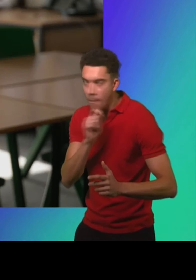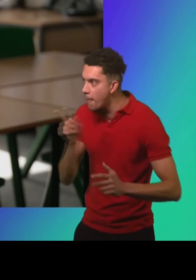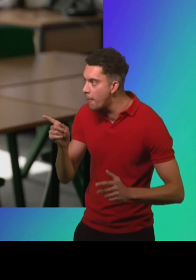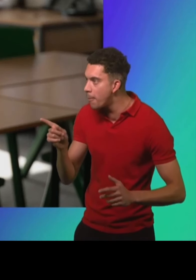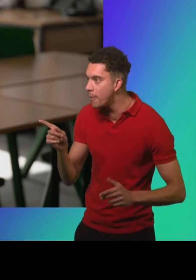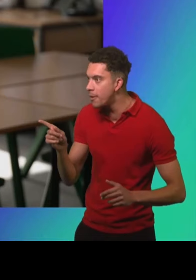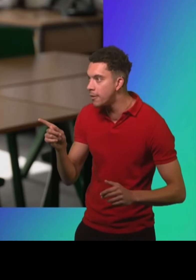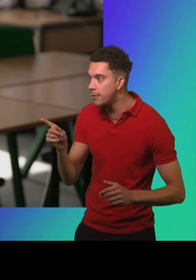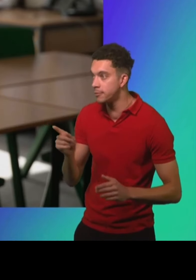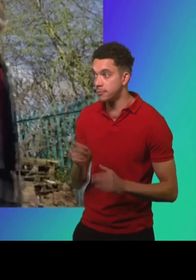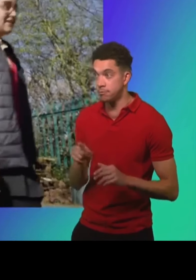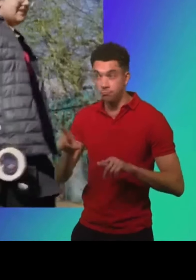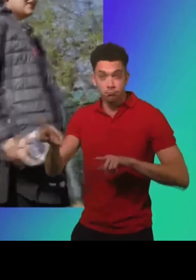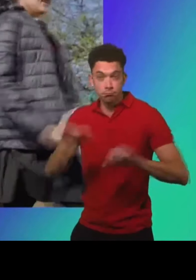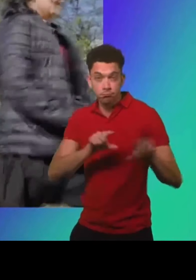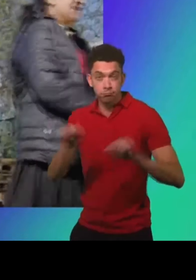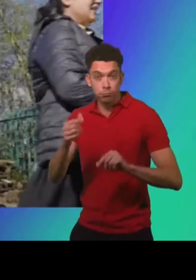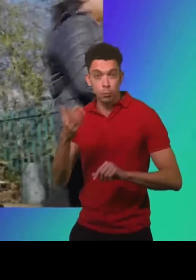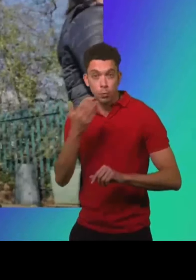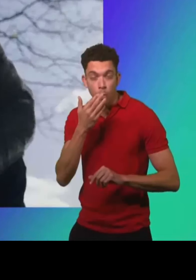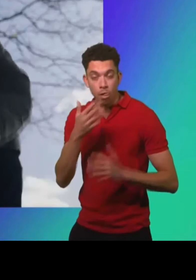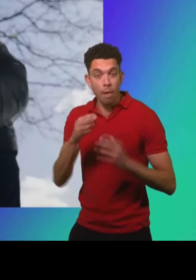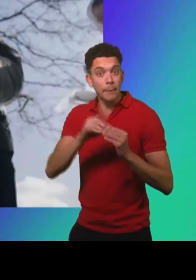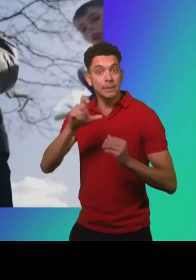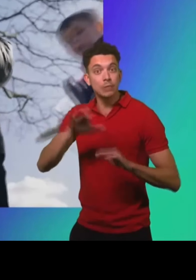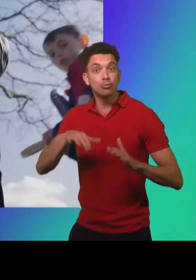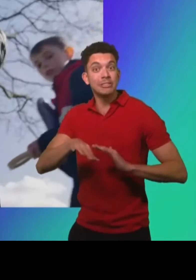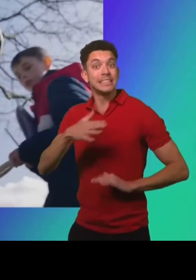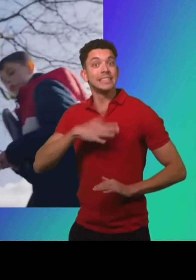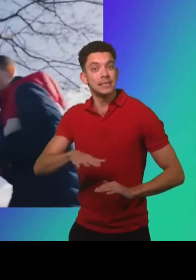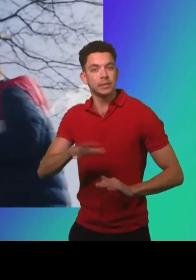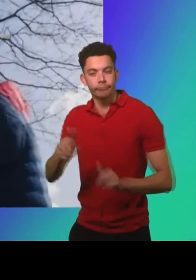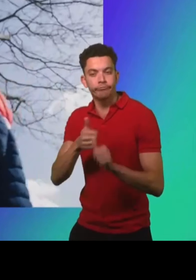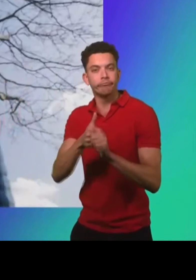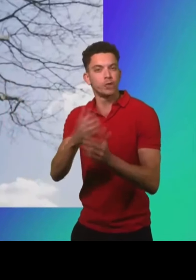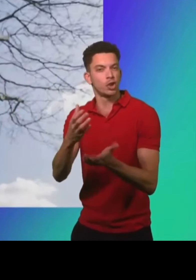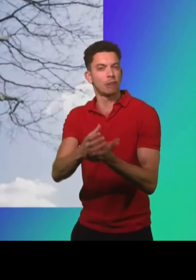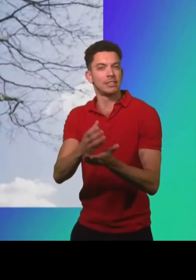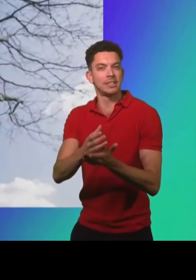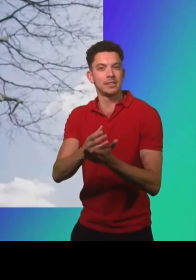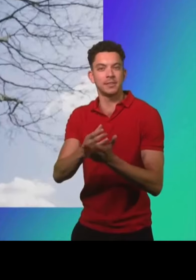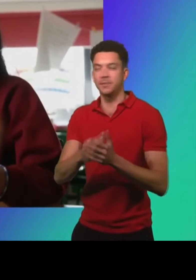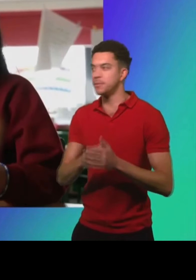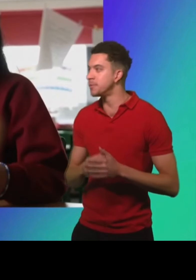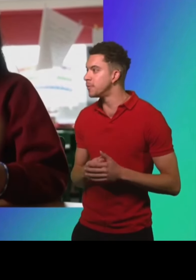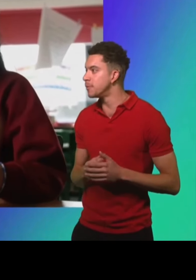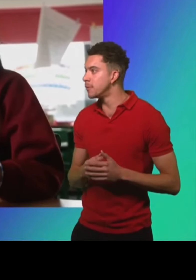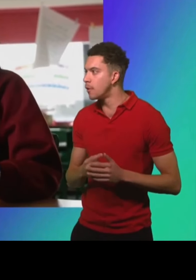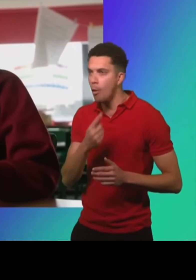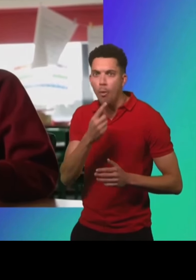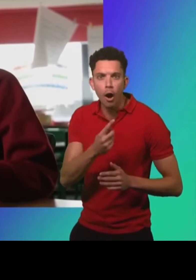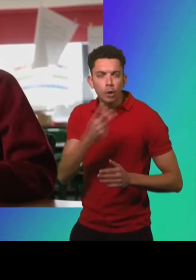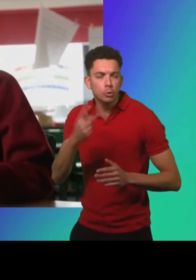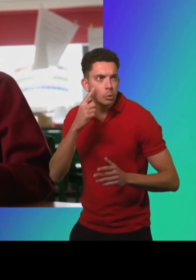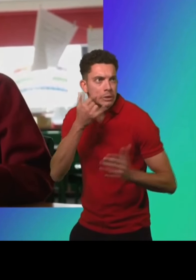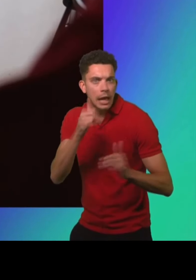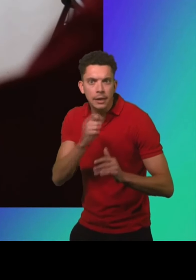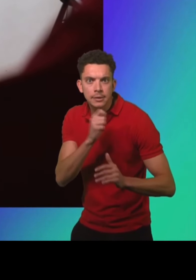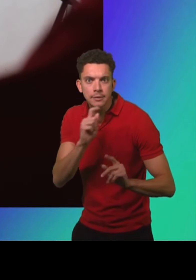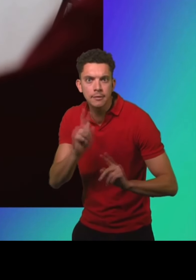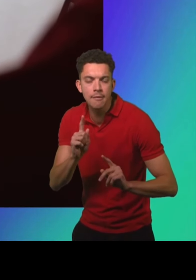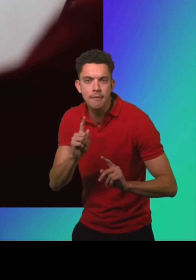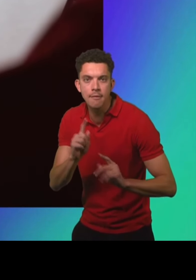chosen from schools selected by BBC Children in Need as some of the biggest supporters of the charity. 1, 2, testing. Today, I'm